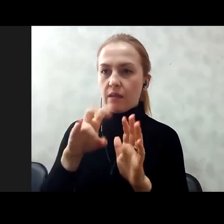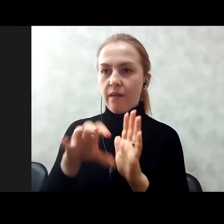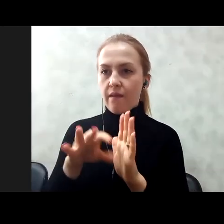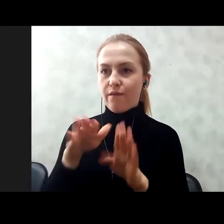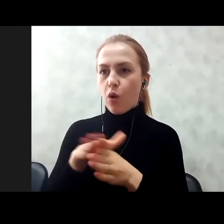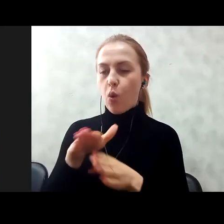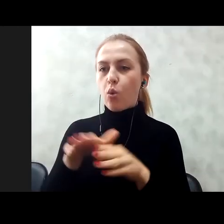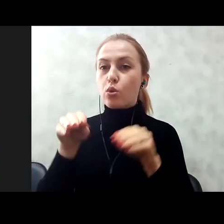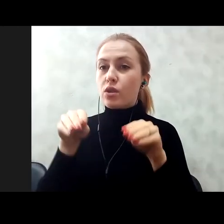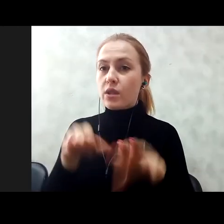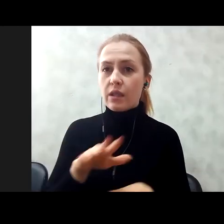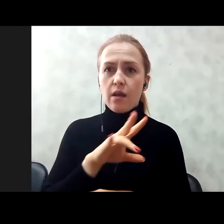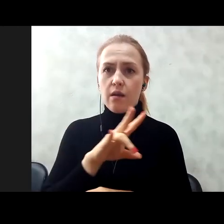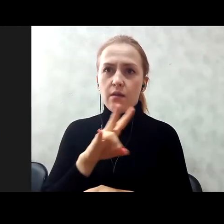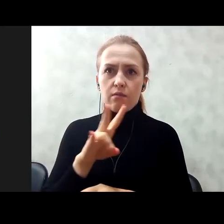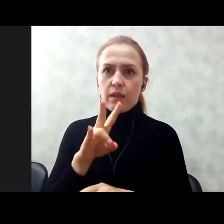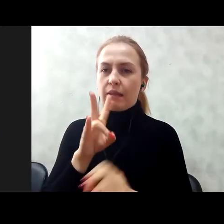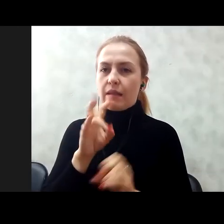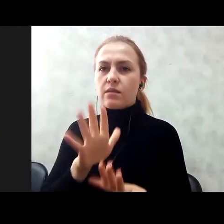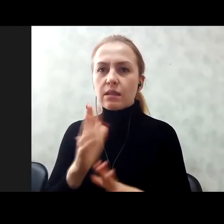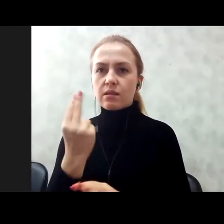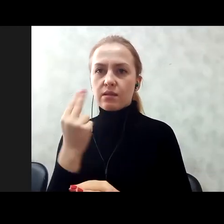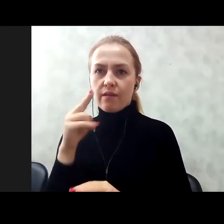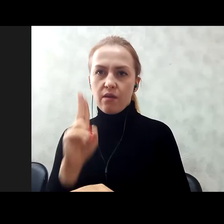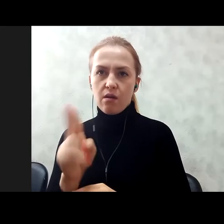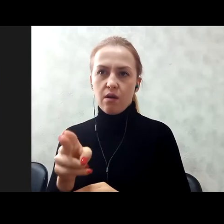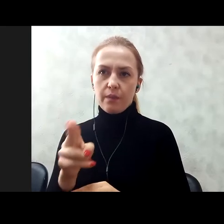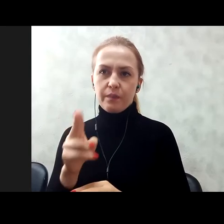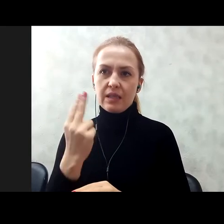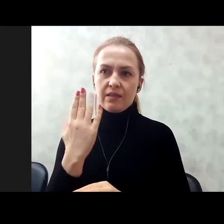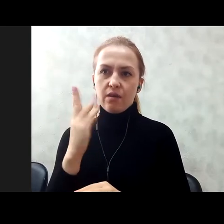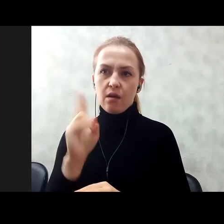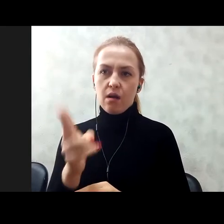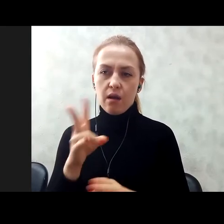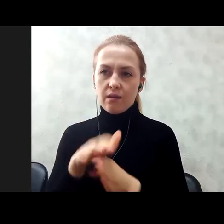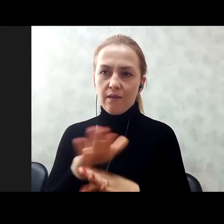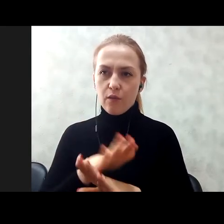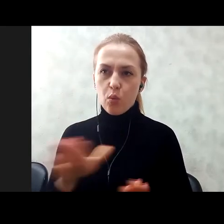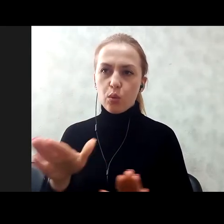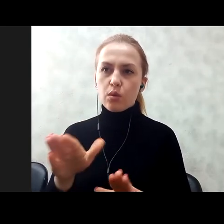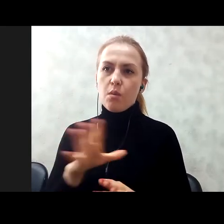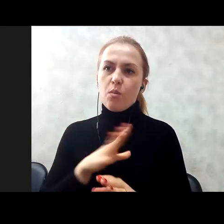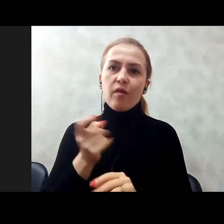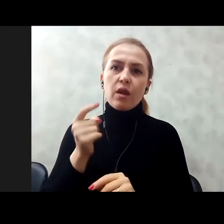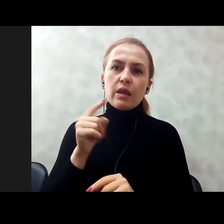TEX when they failed to implement the decisions of